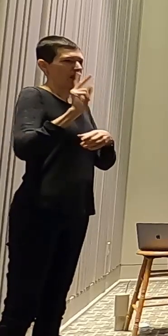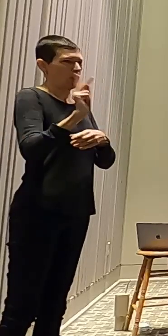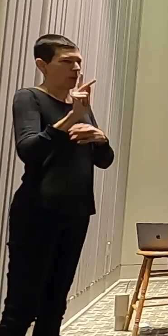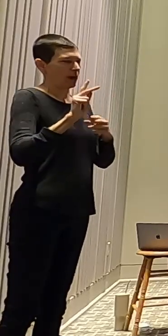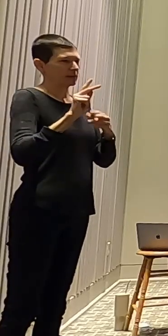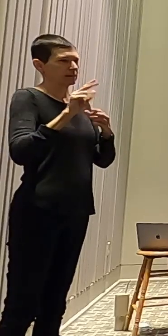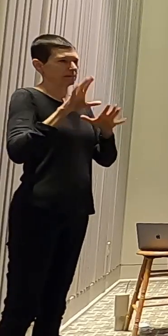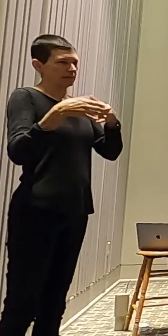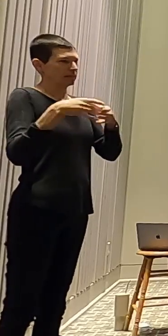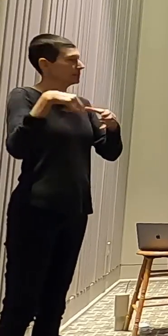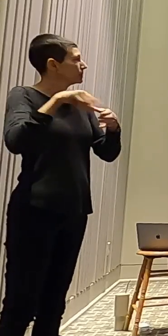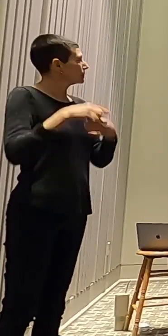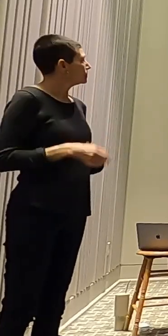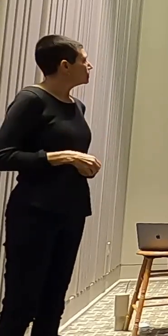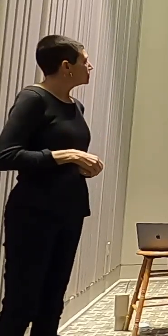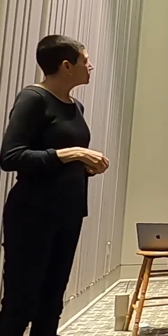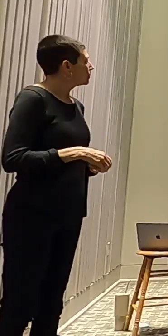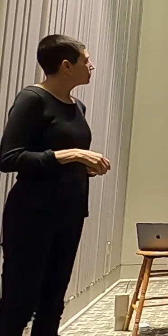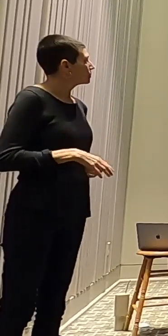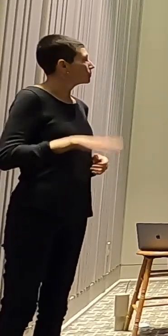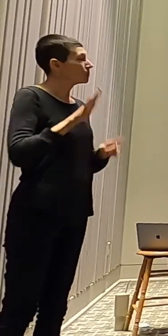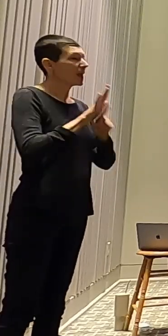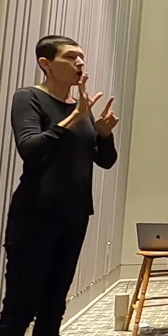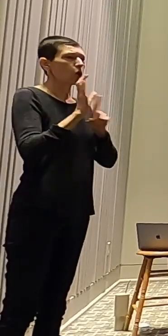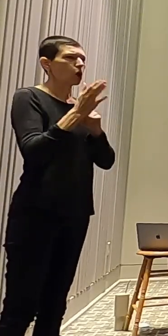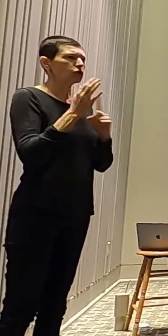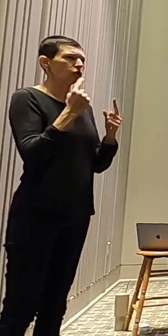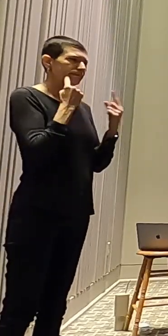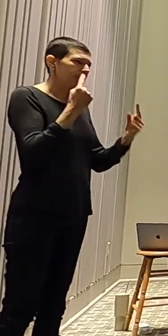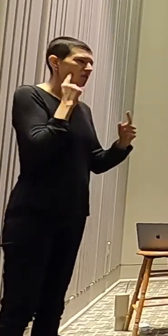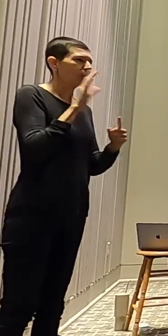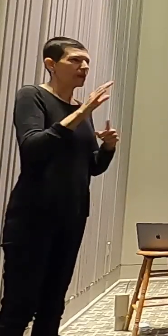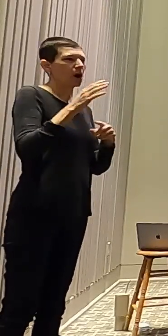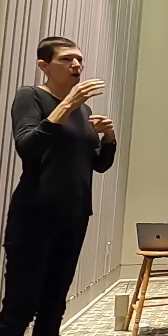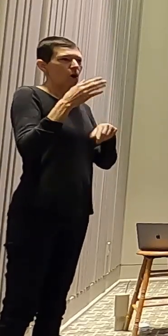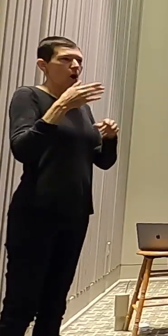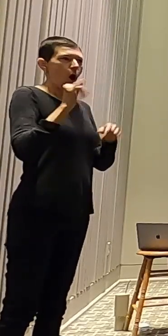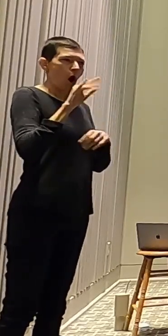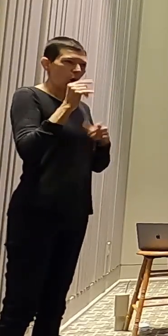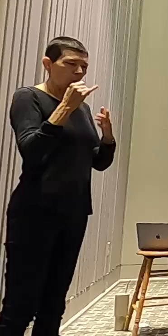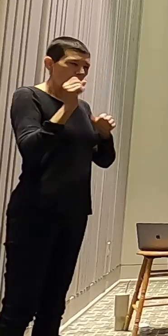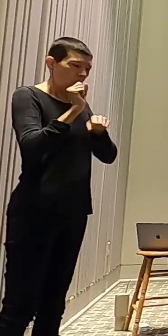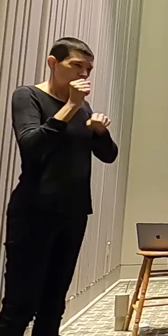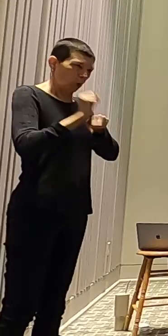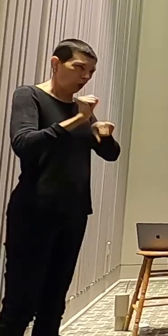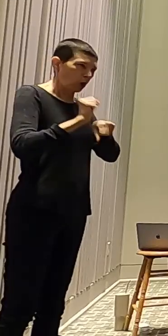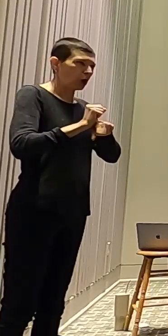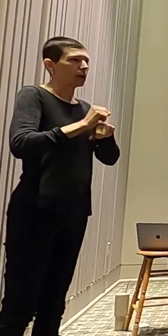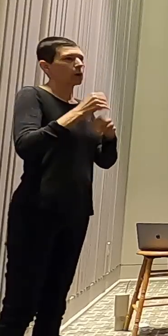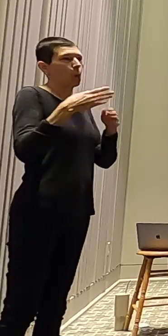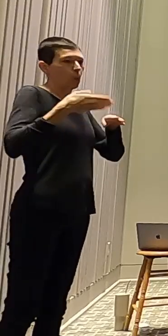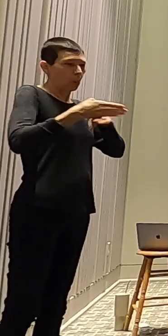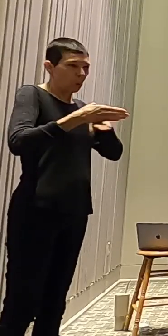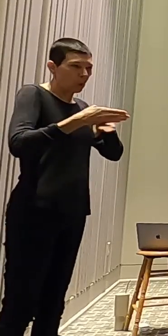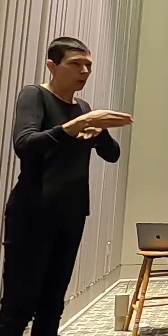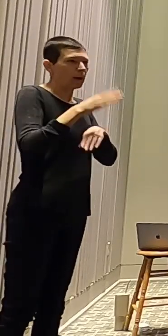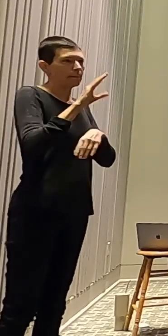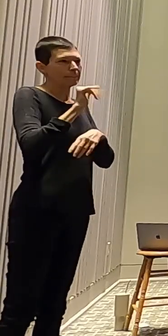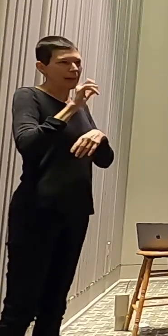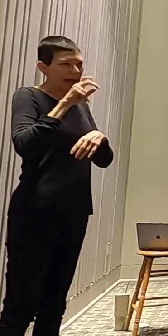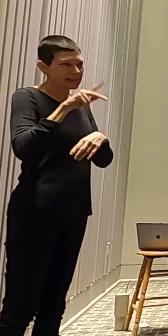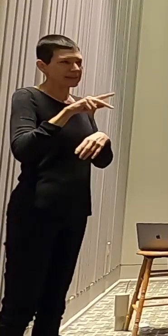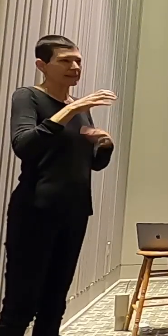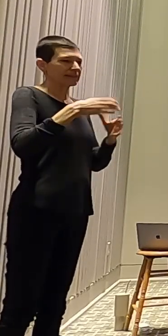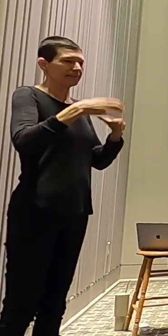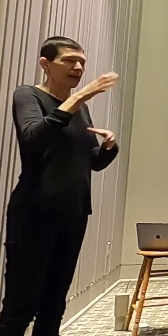Kwakwaka'wakw Nation. The culture is known for their artwork, wood sculptures like masks or totems carved from cedar. They're